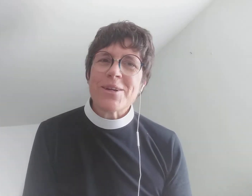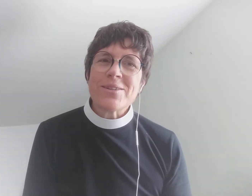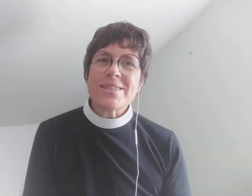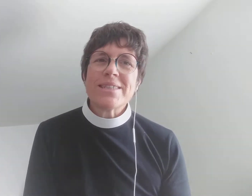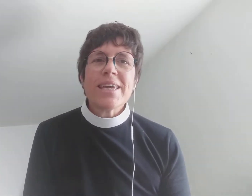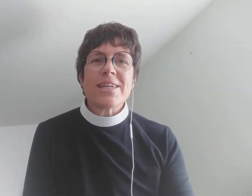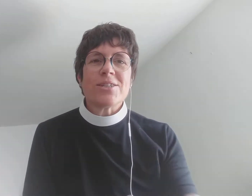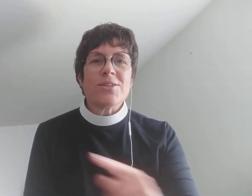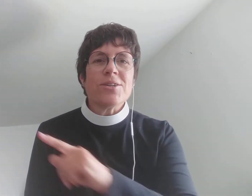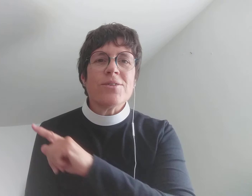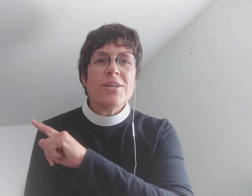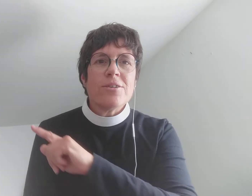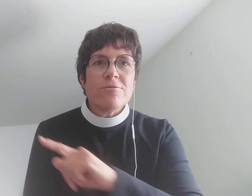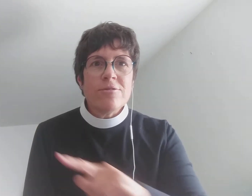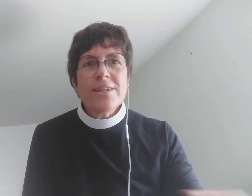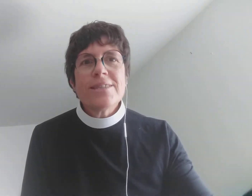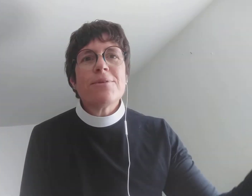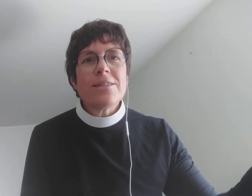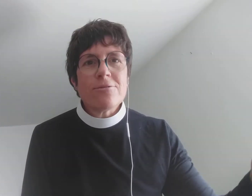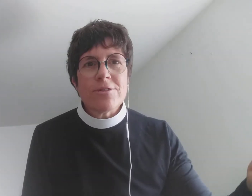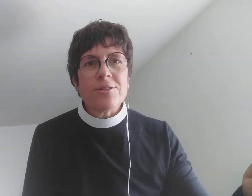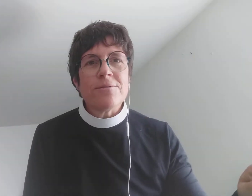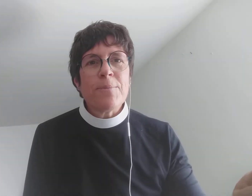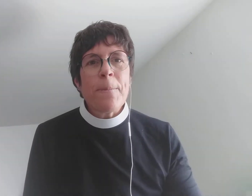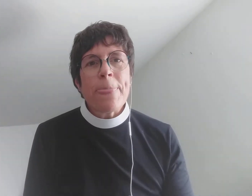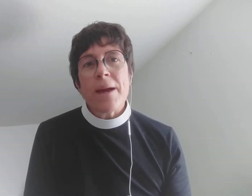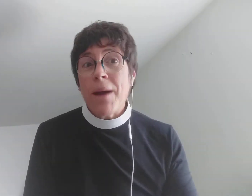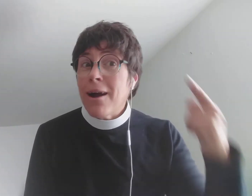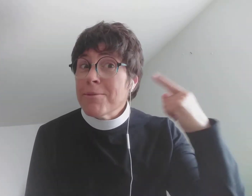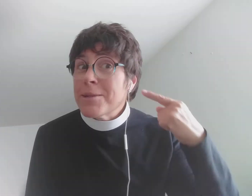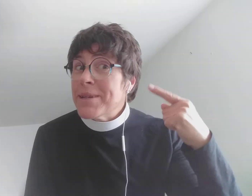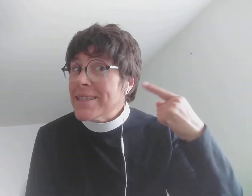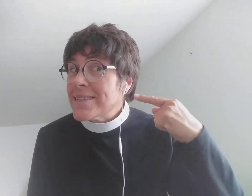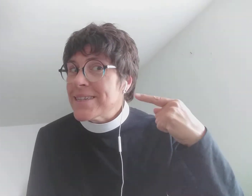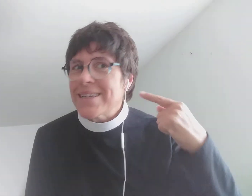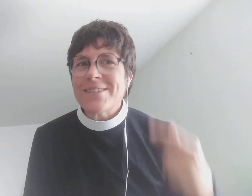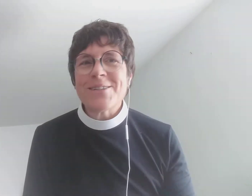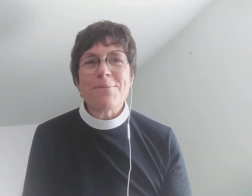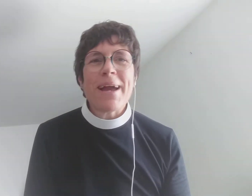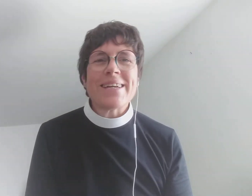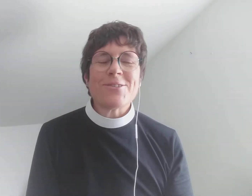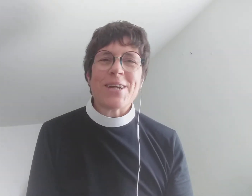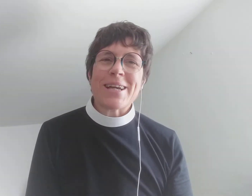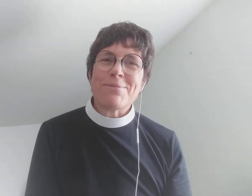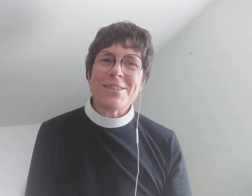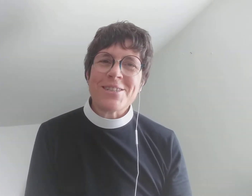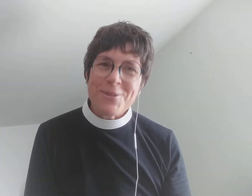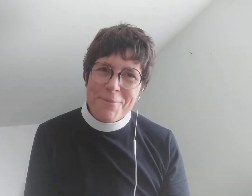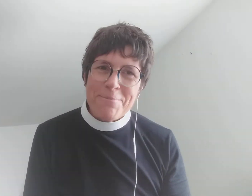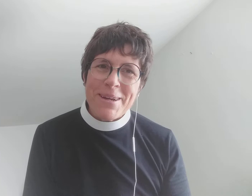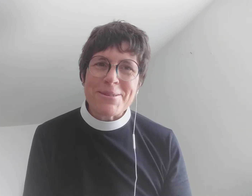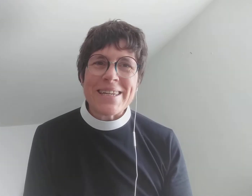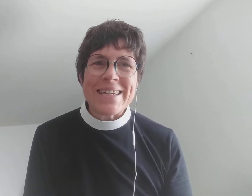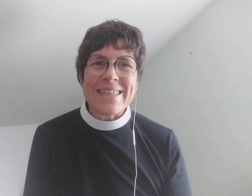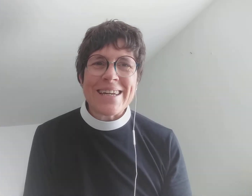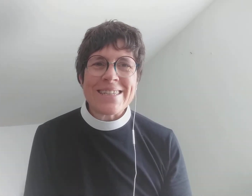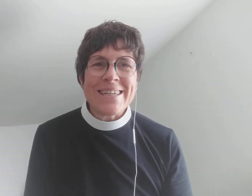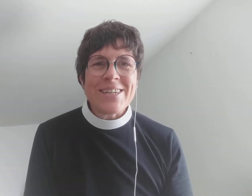to sing it to you right the way through. I'm going to be listening to the backing track, but you won't be able to hear that